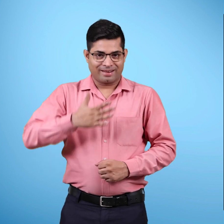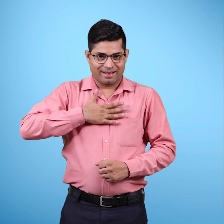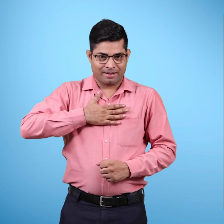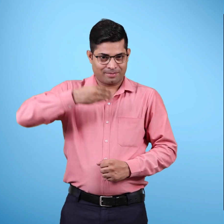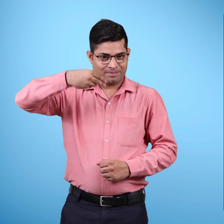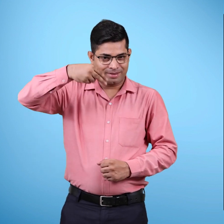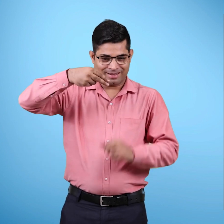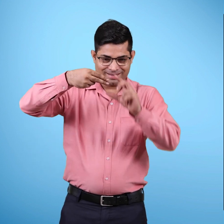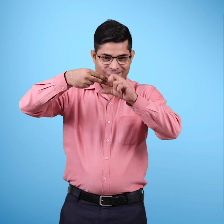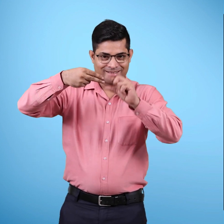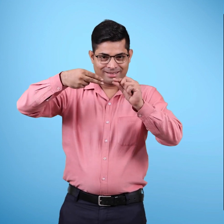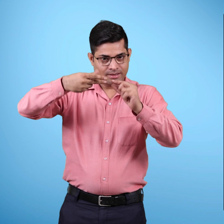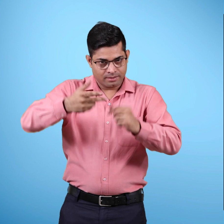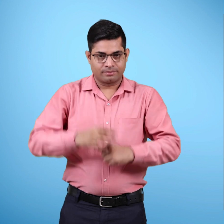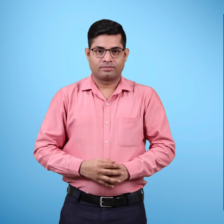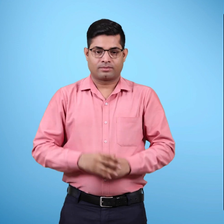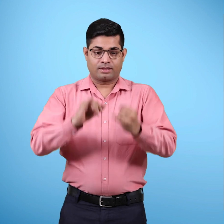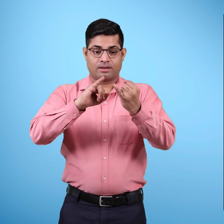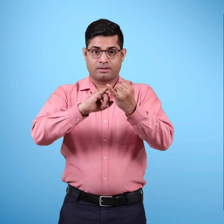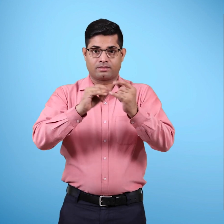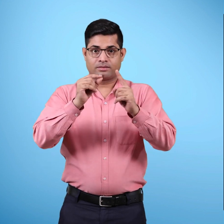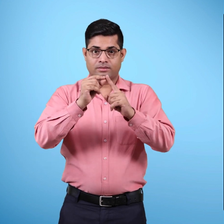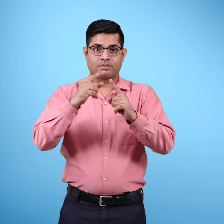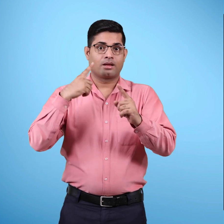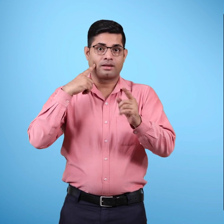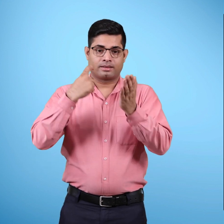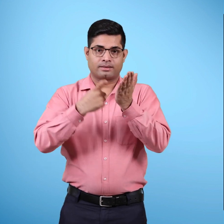We would require a leaf spirit,